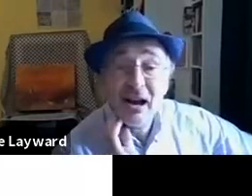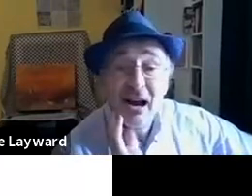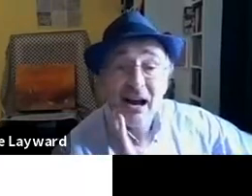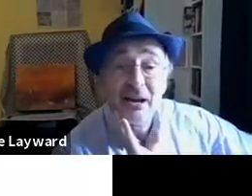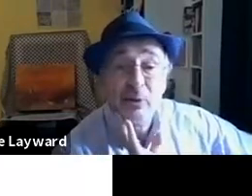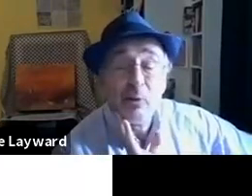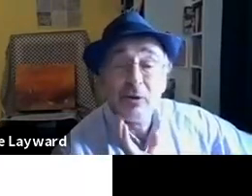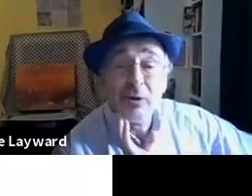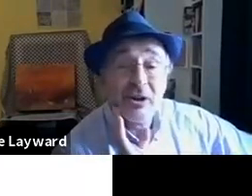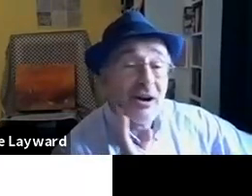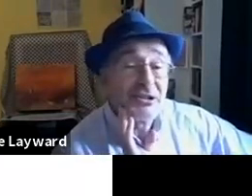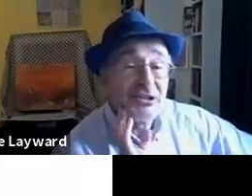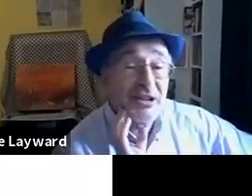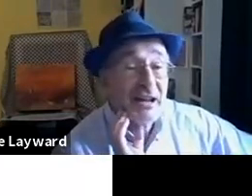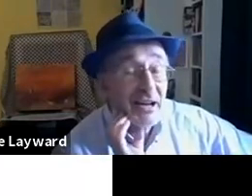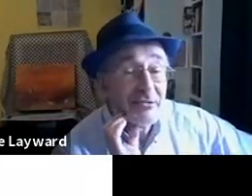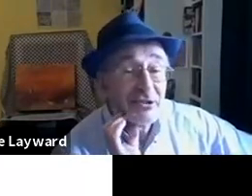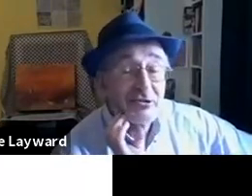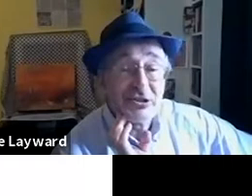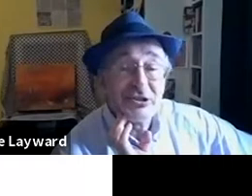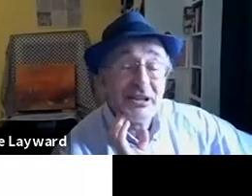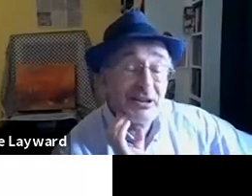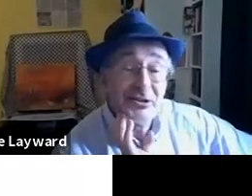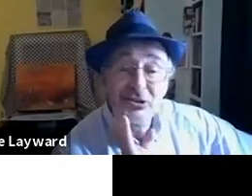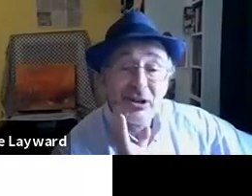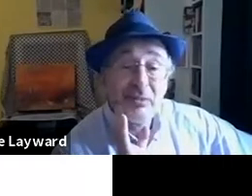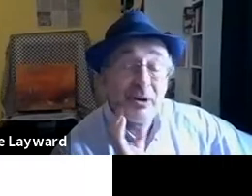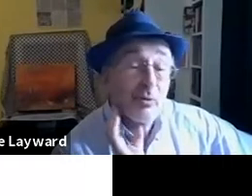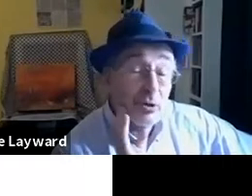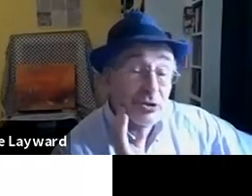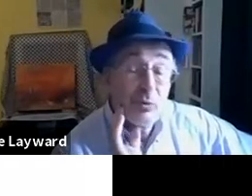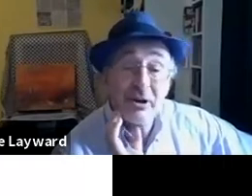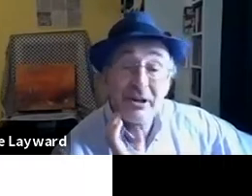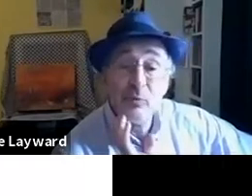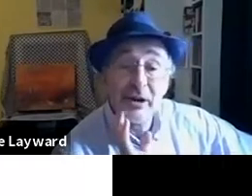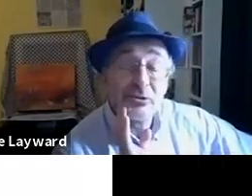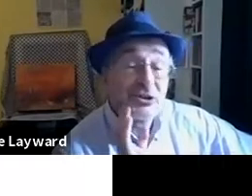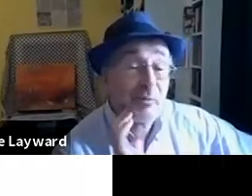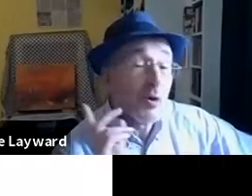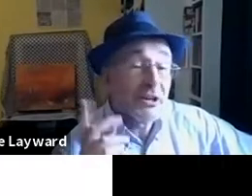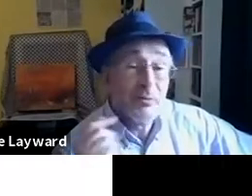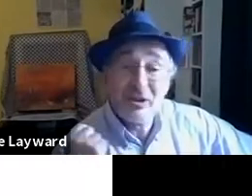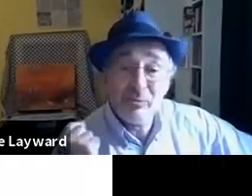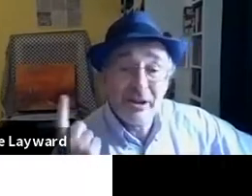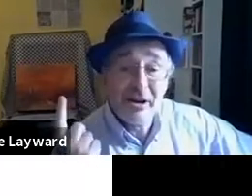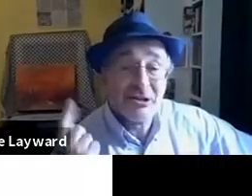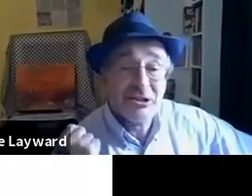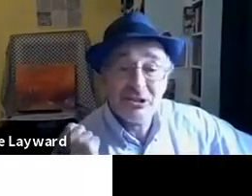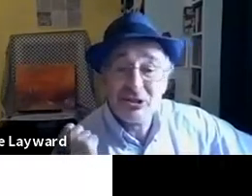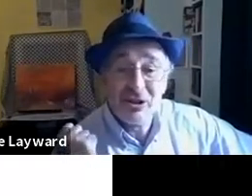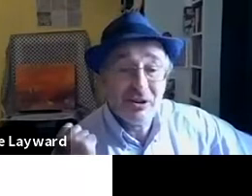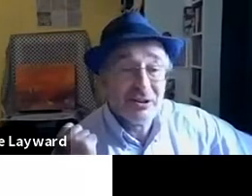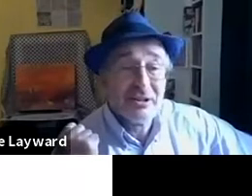organisation, and we work with artists and galleries across England, but we also work in Wales, and we're working with one